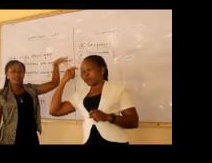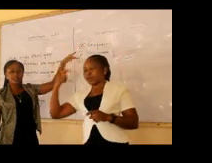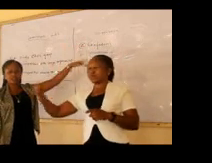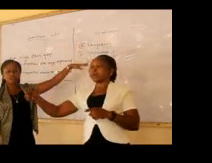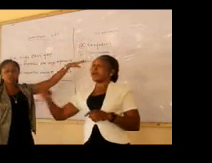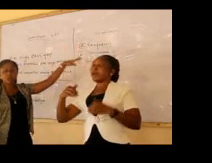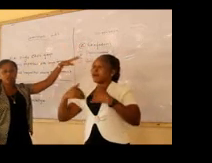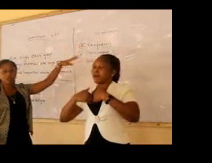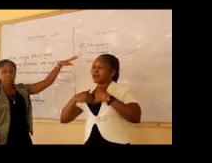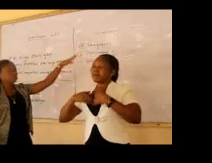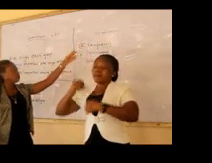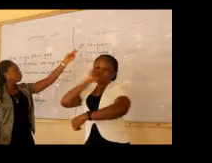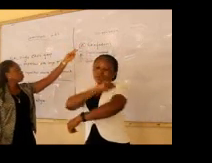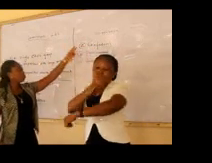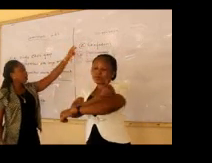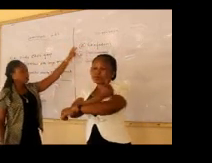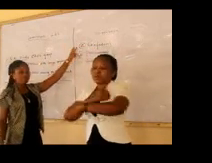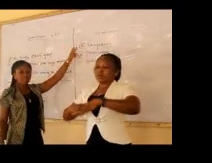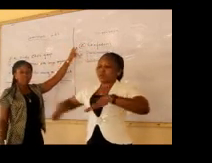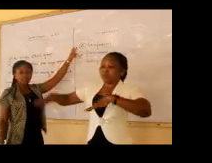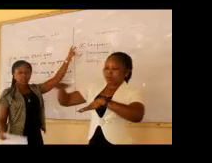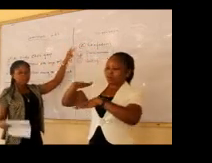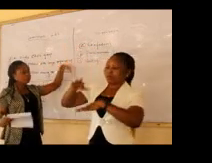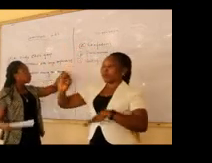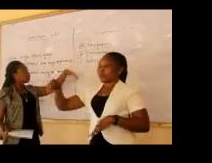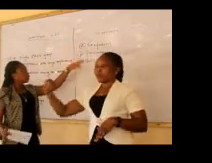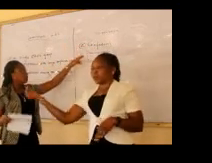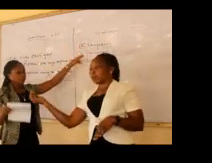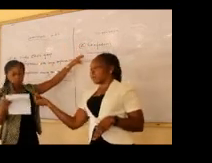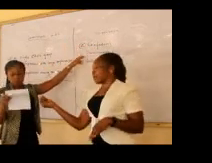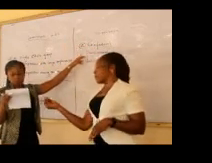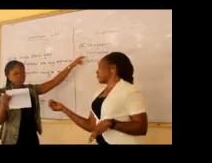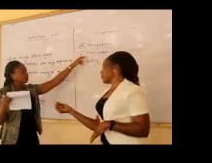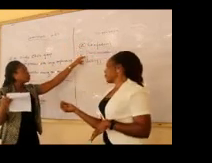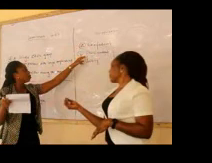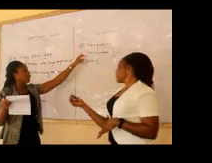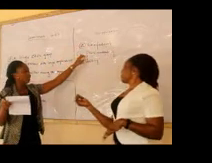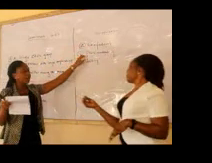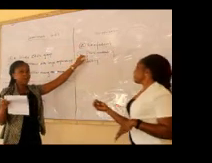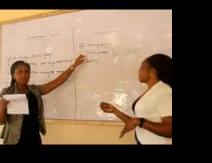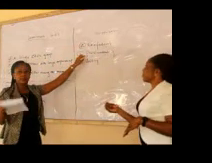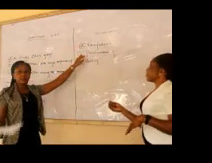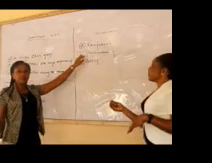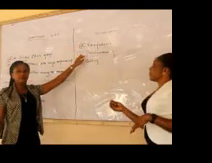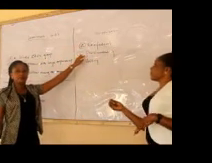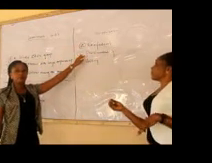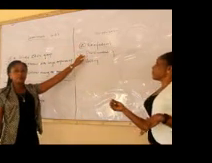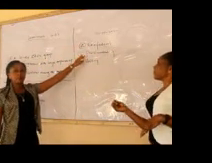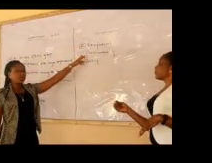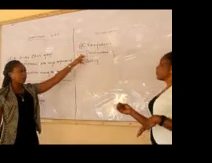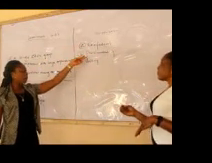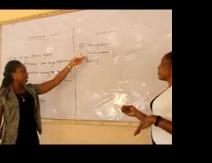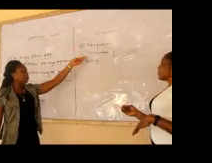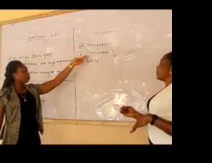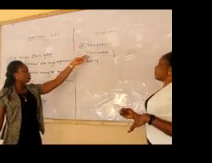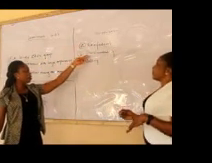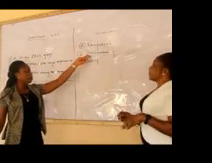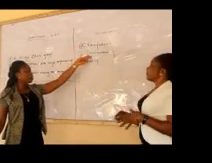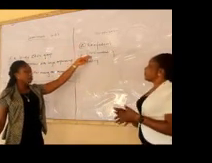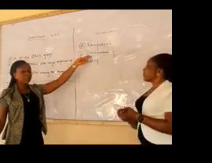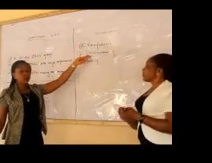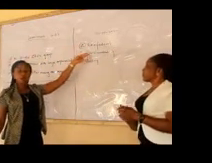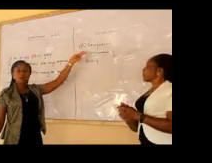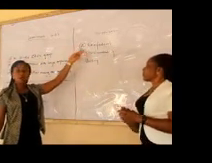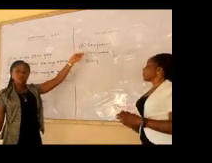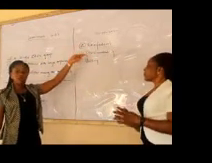stronger than the central government. So A is not the answer. B, parliamentary. Now, parliamentary system